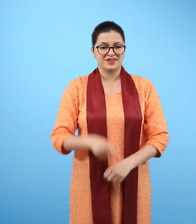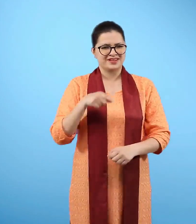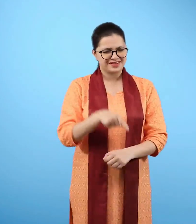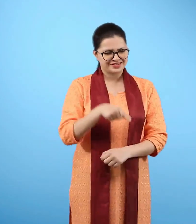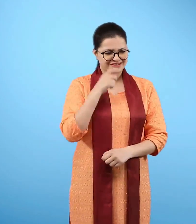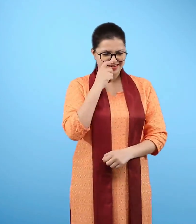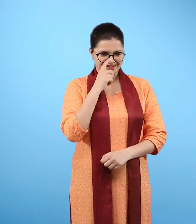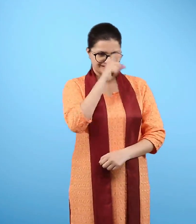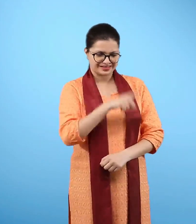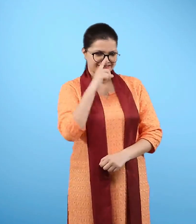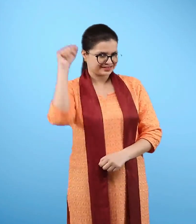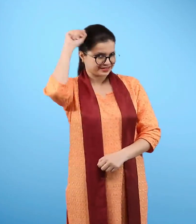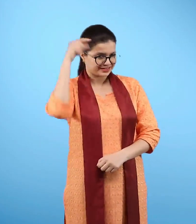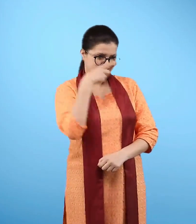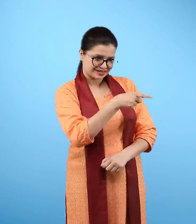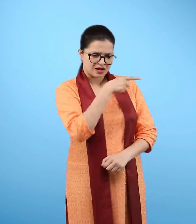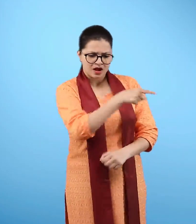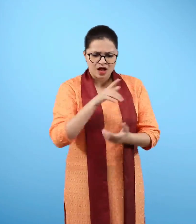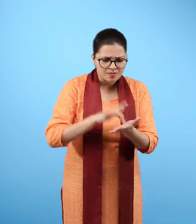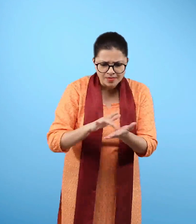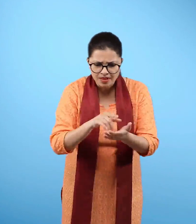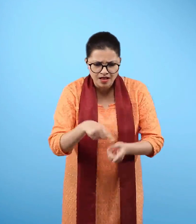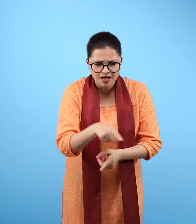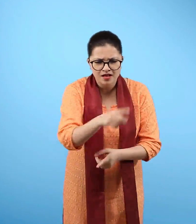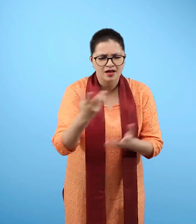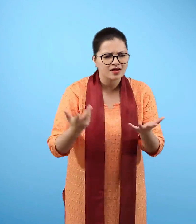Mark where on Rajpath will Aditi be.